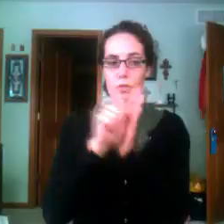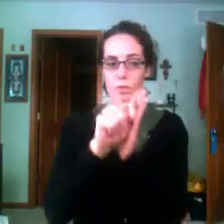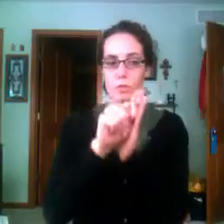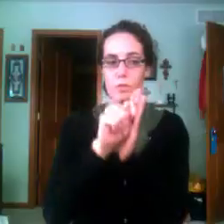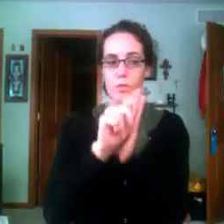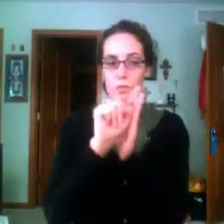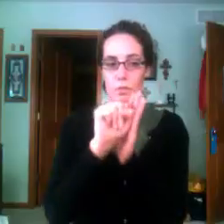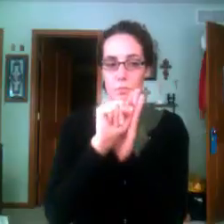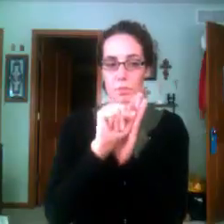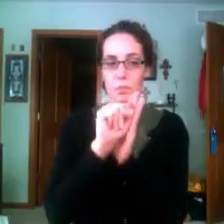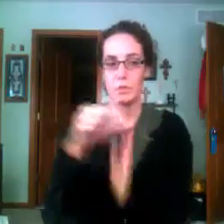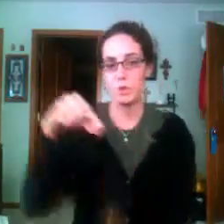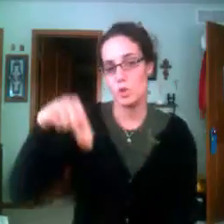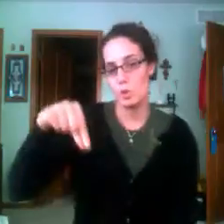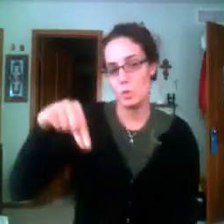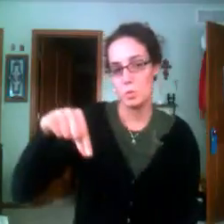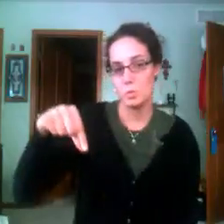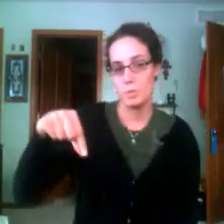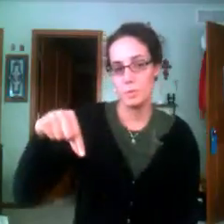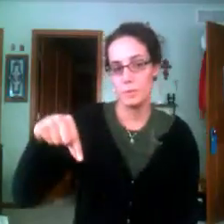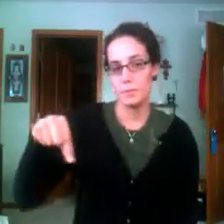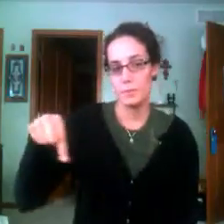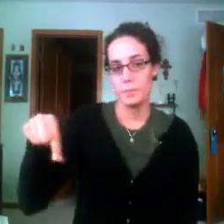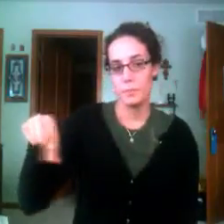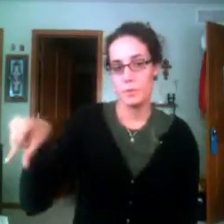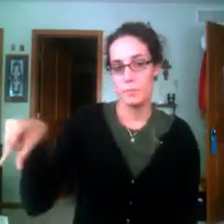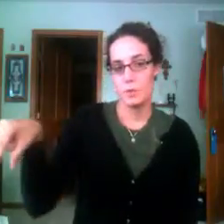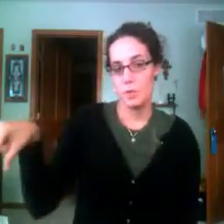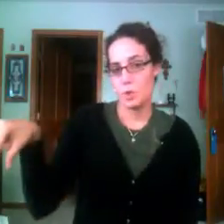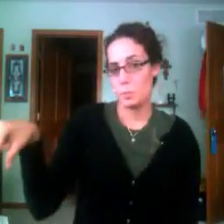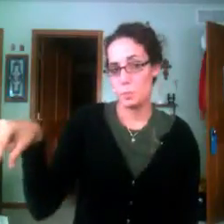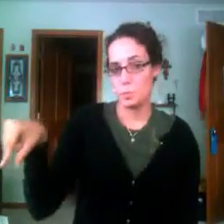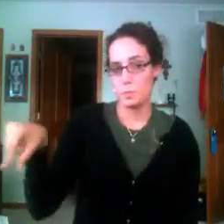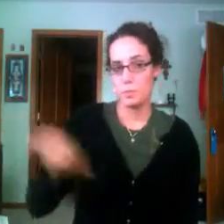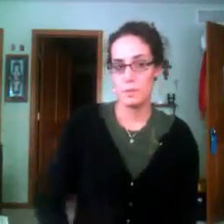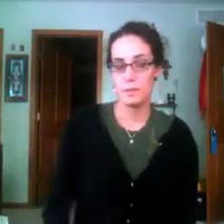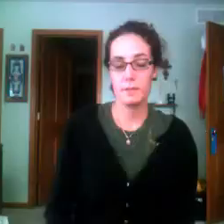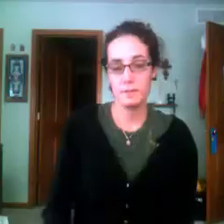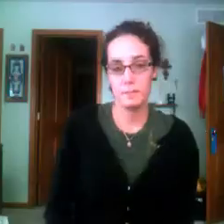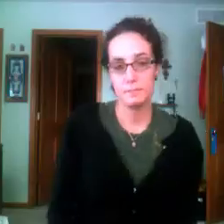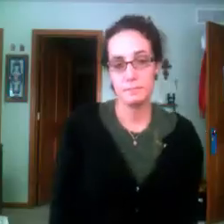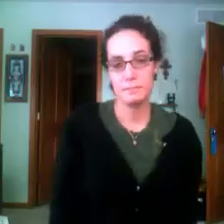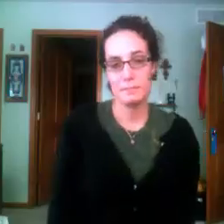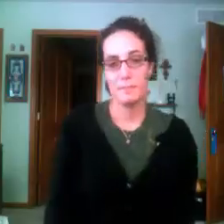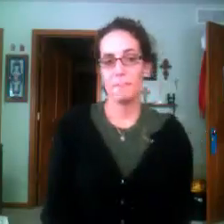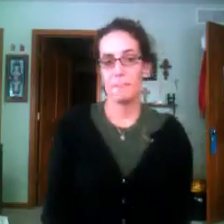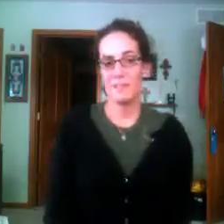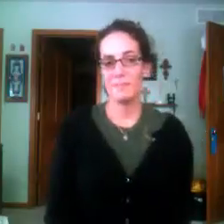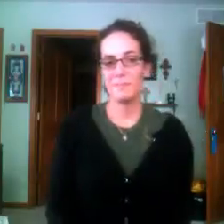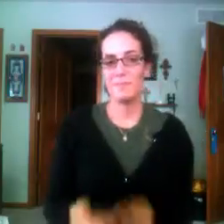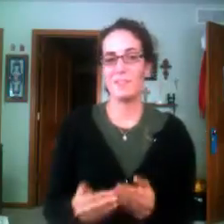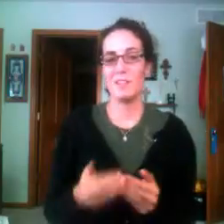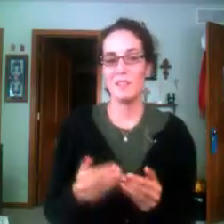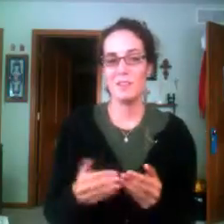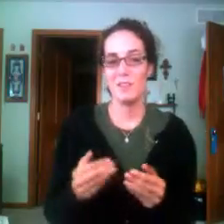quotient. Alright? And they're pretty handy to describe a